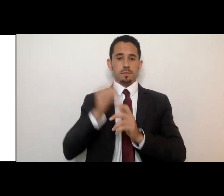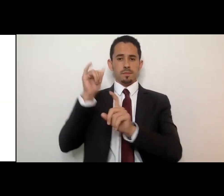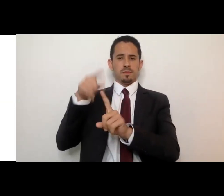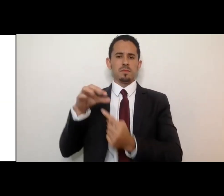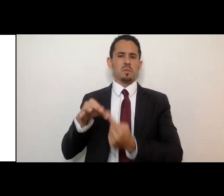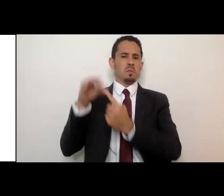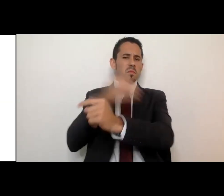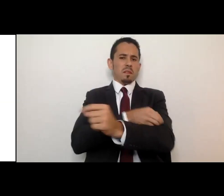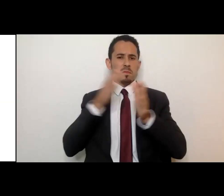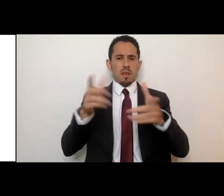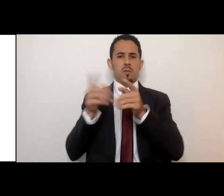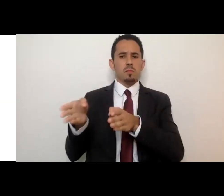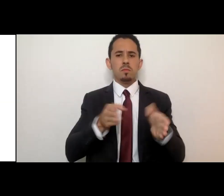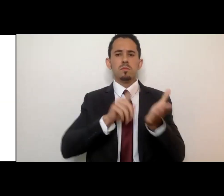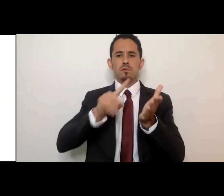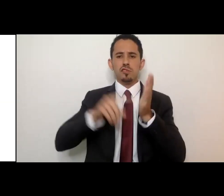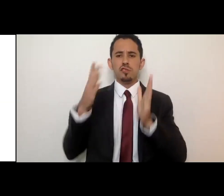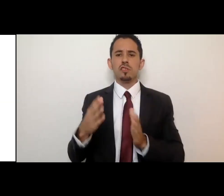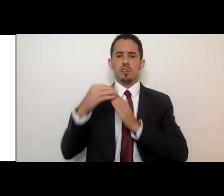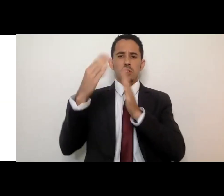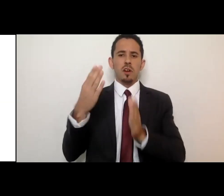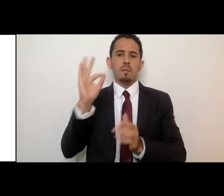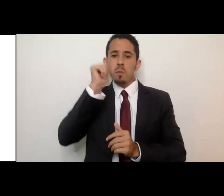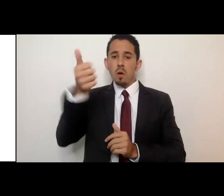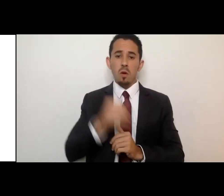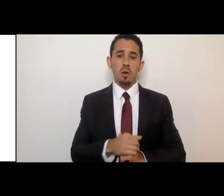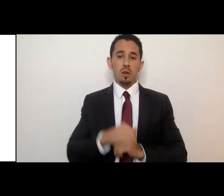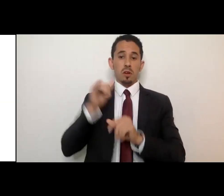involves foundational or basic research